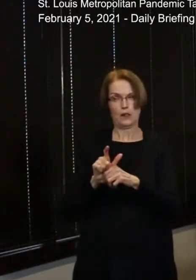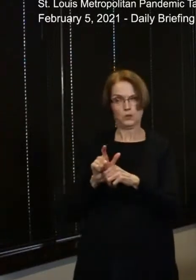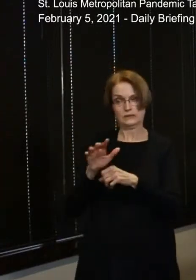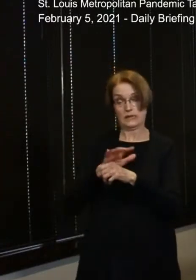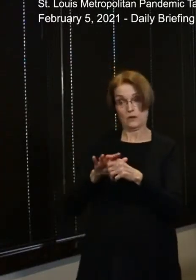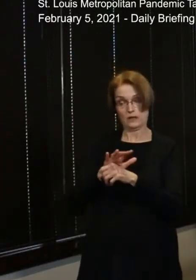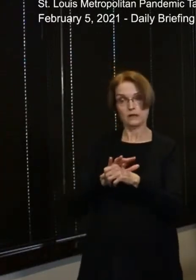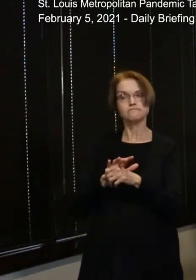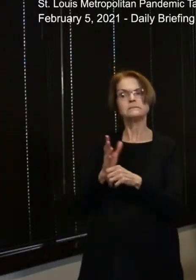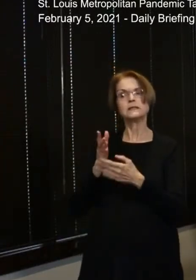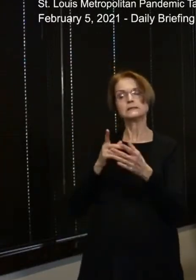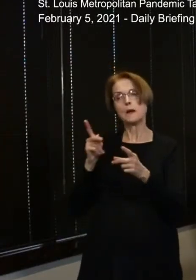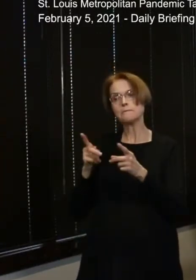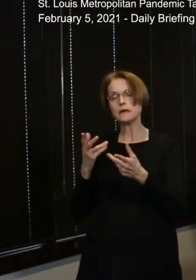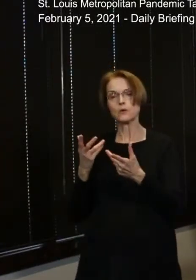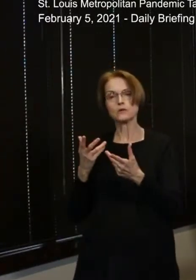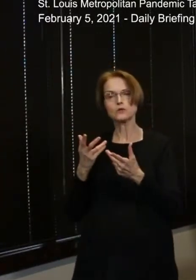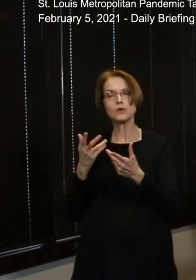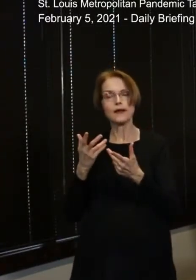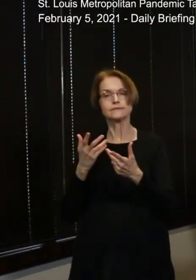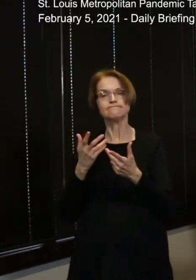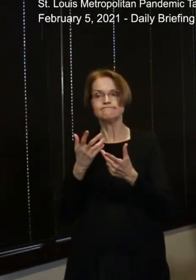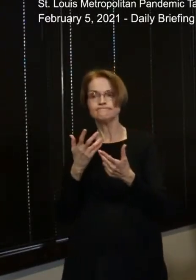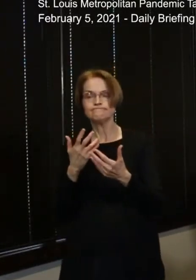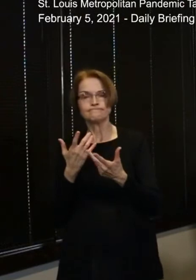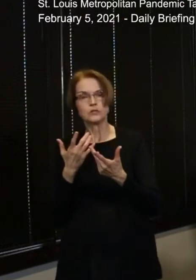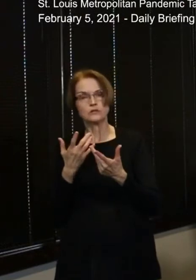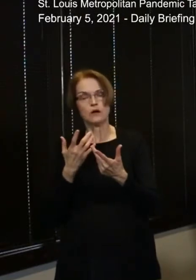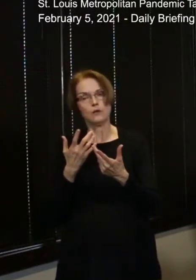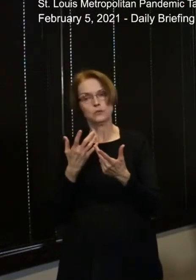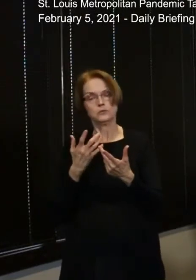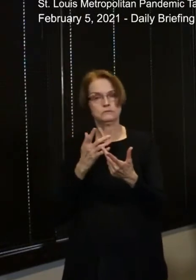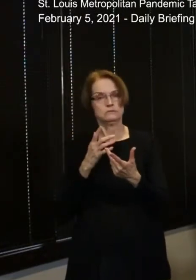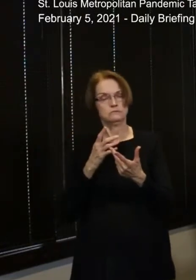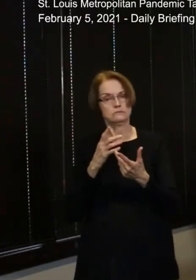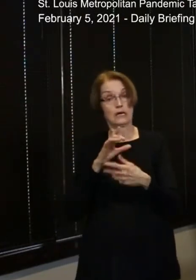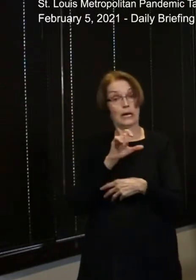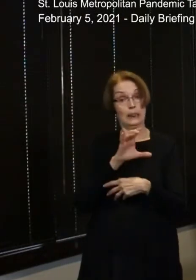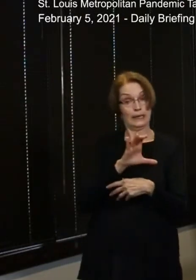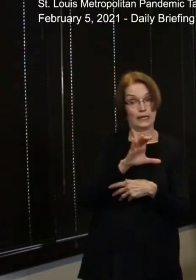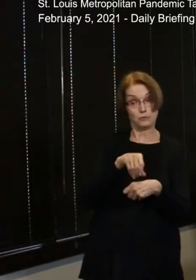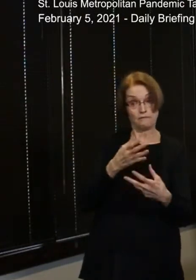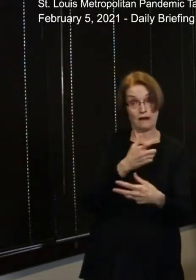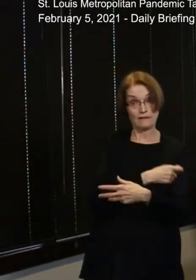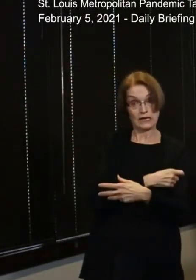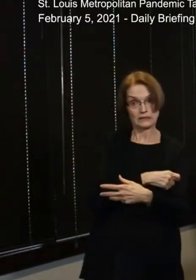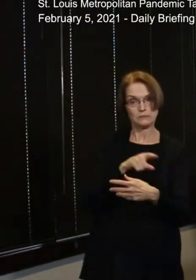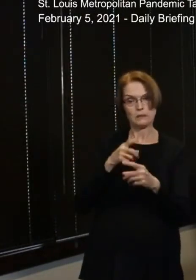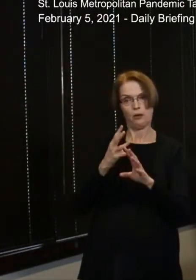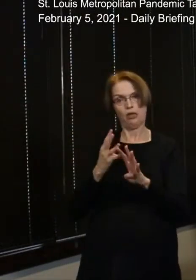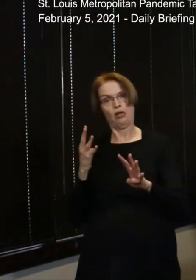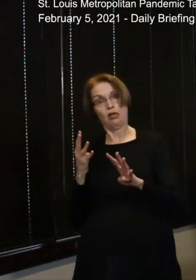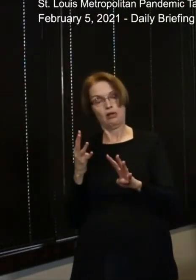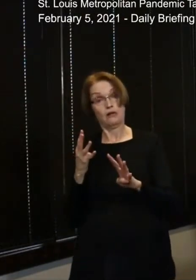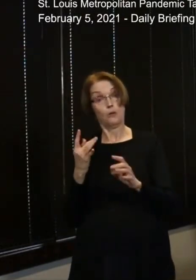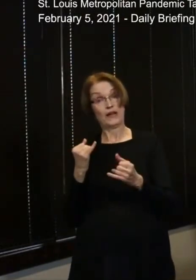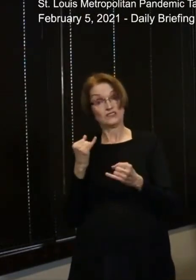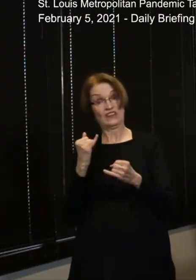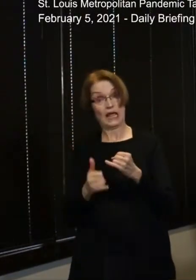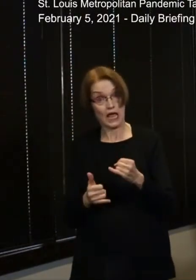people who basically wait in standby lines for any unused vaccine at the end of the clinic? And what are your thoughts on the